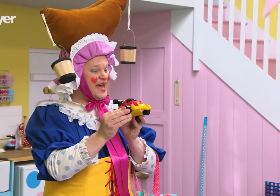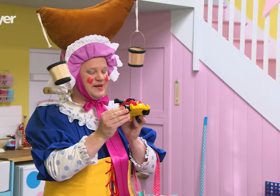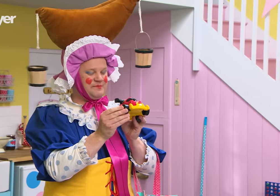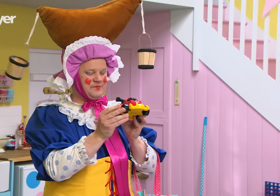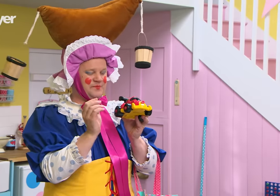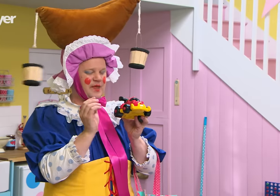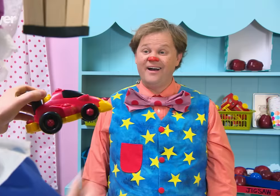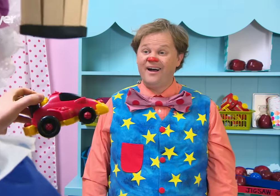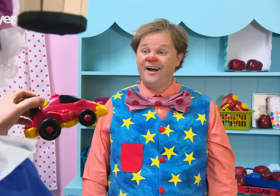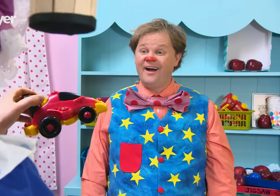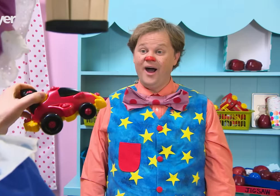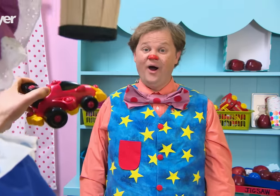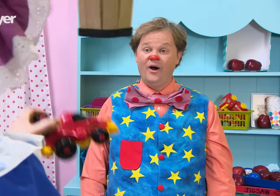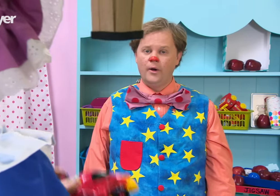again. How much?